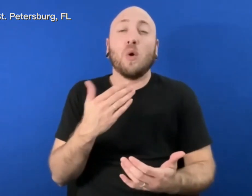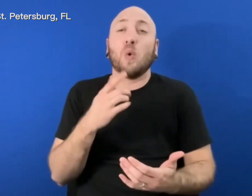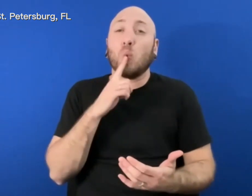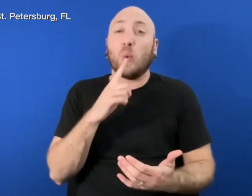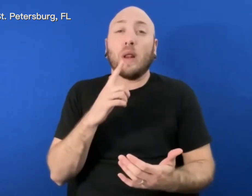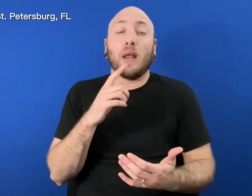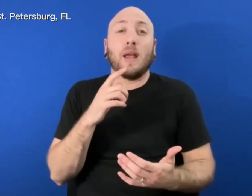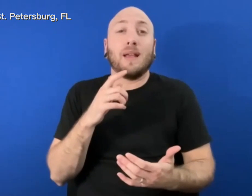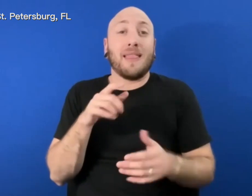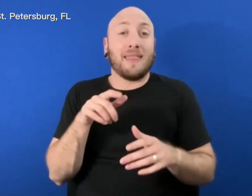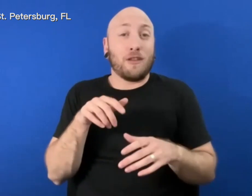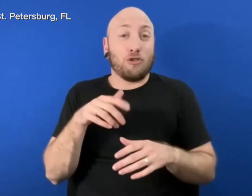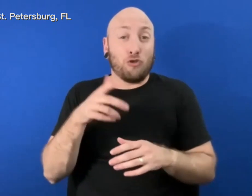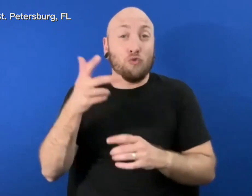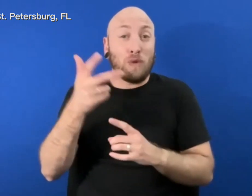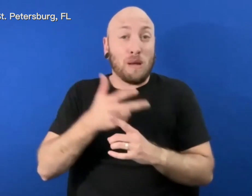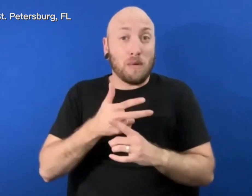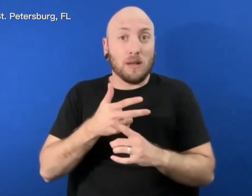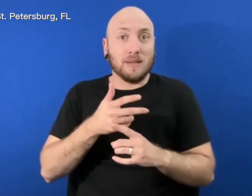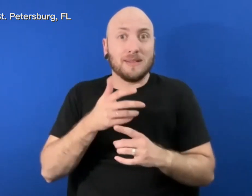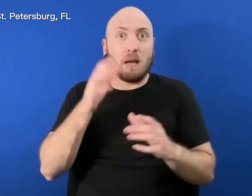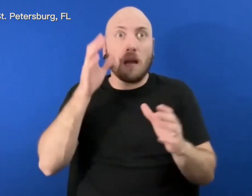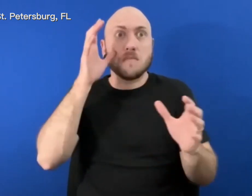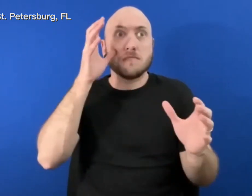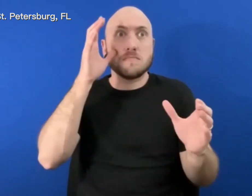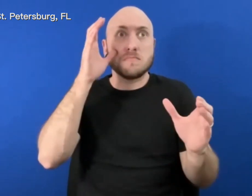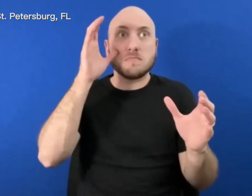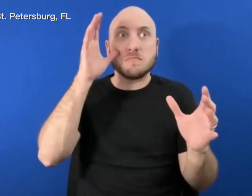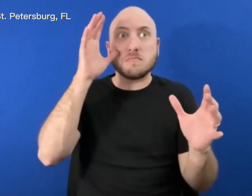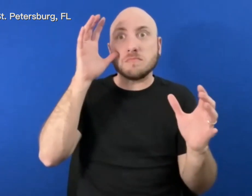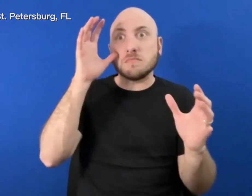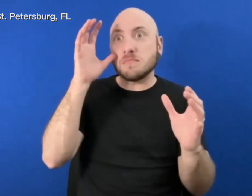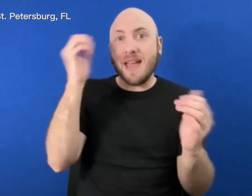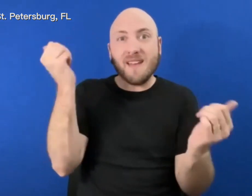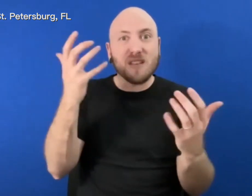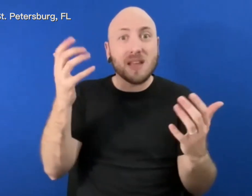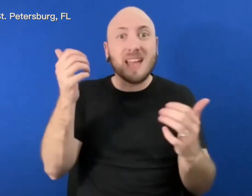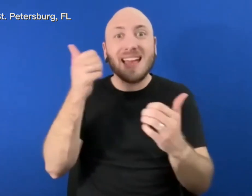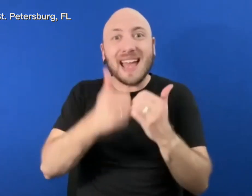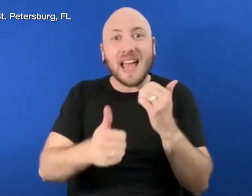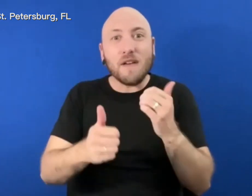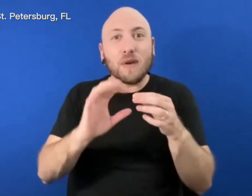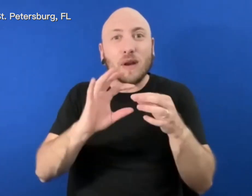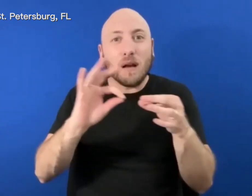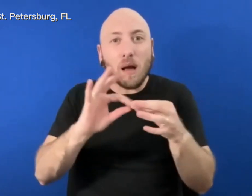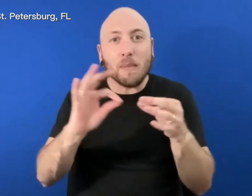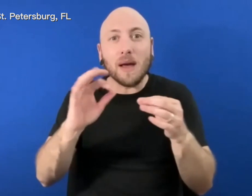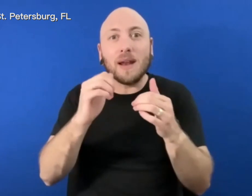to me. And looking back, it was like so against my nature to take the suggestions,